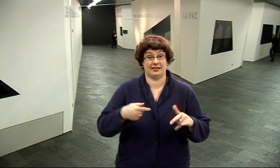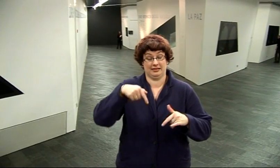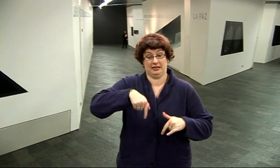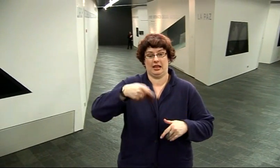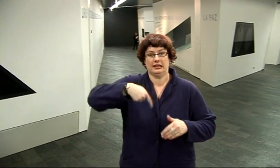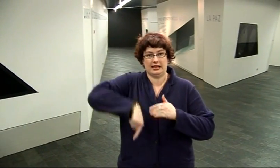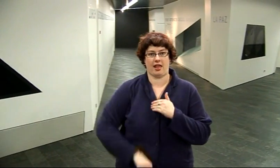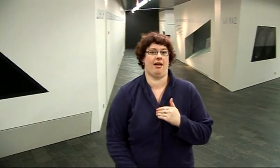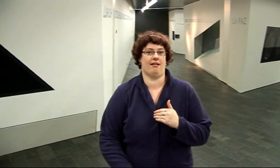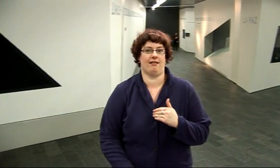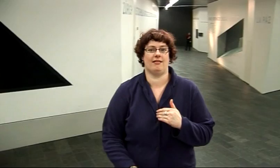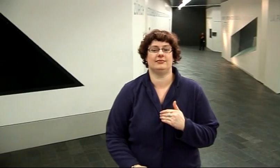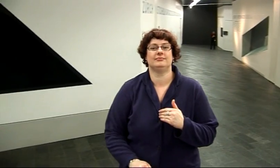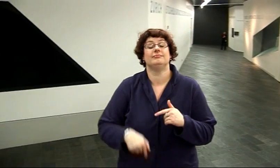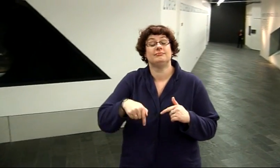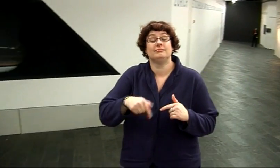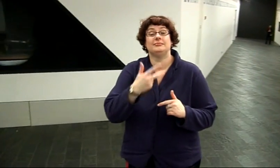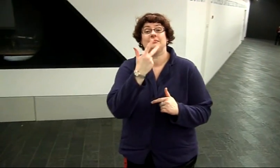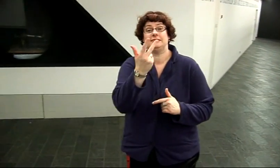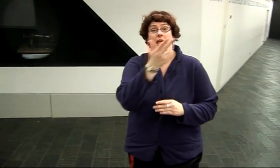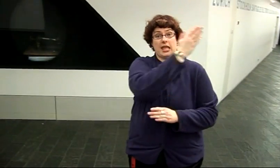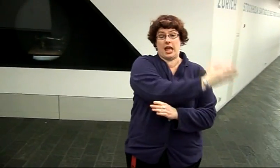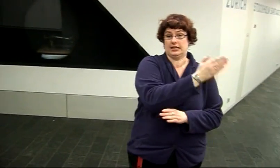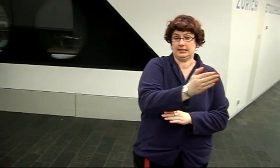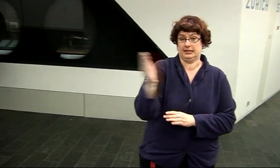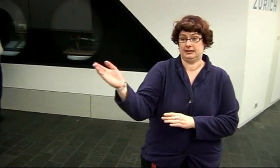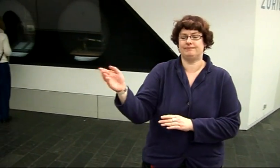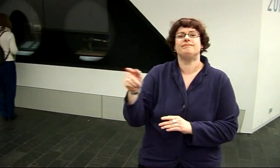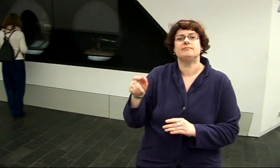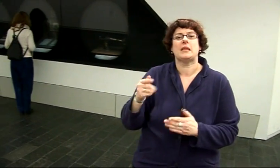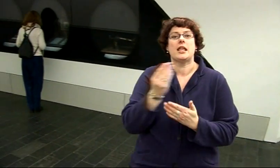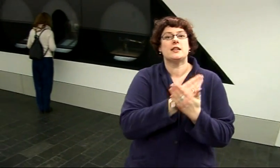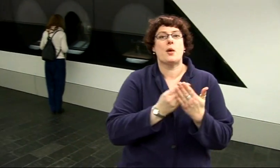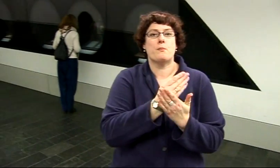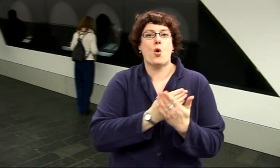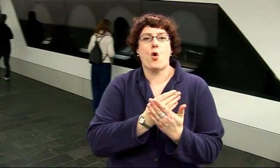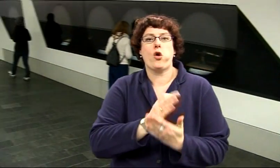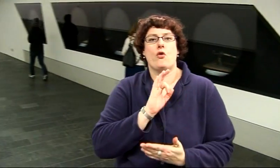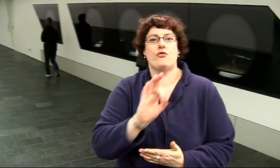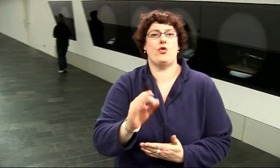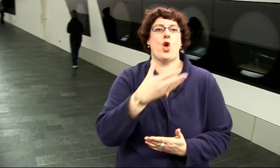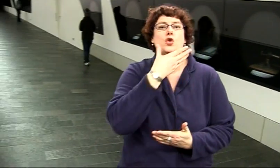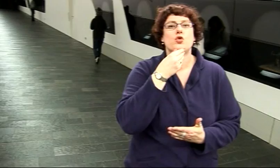We're in the basement. 3 tilted axes symbolize Jewish experience in the 20th